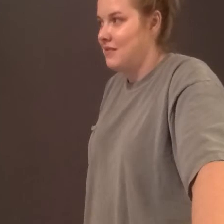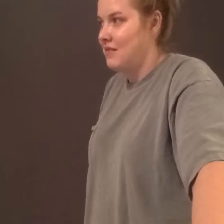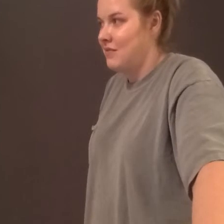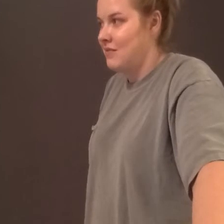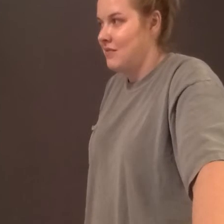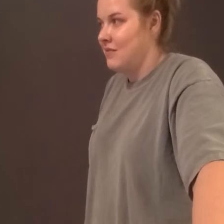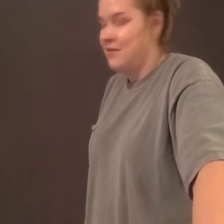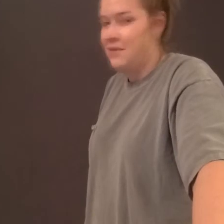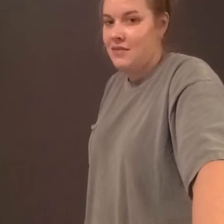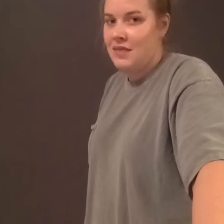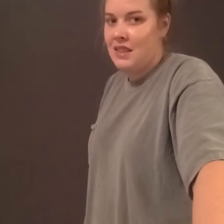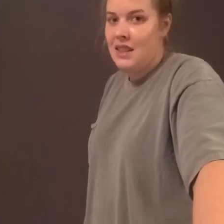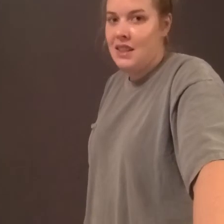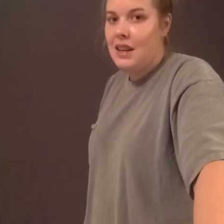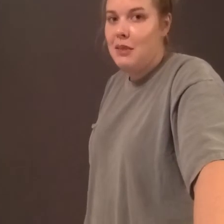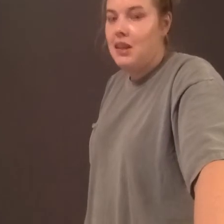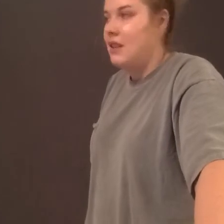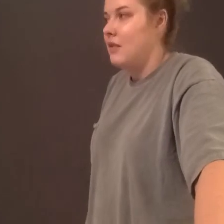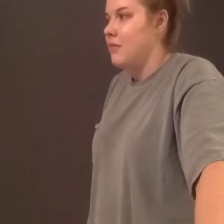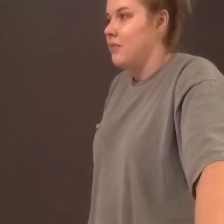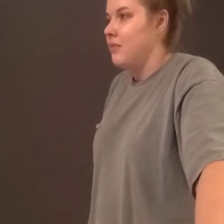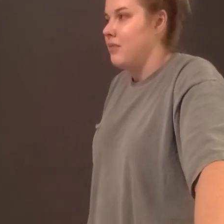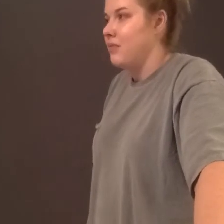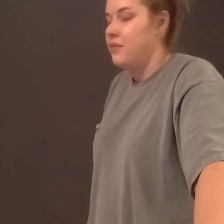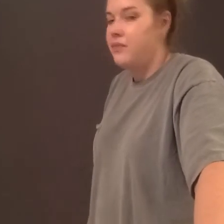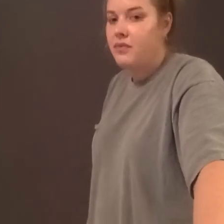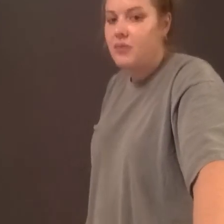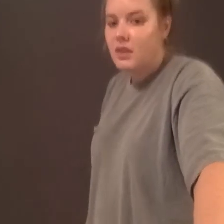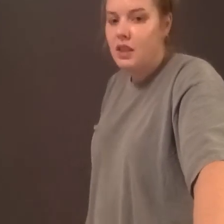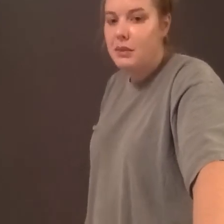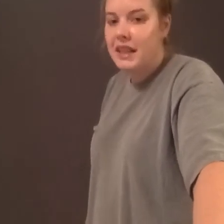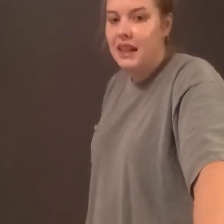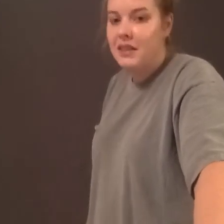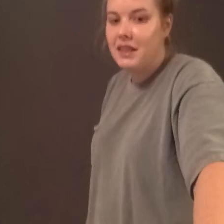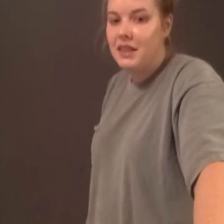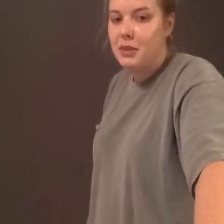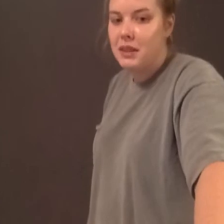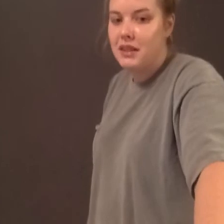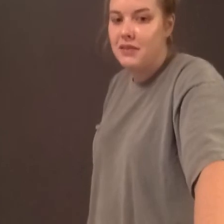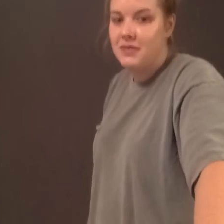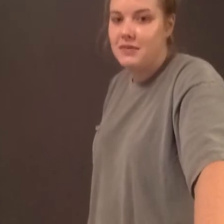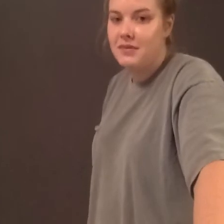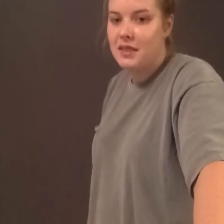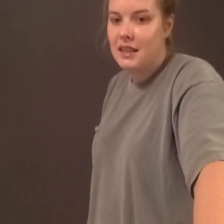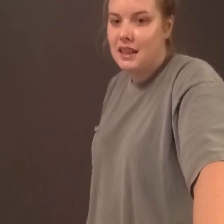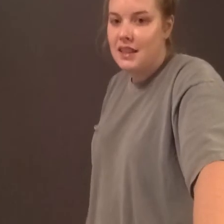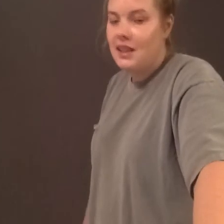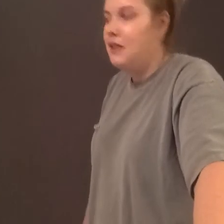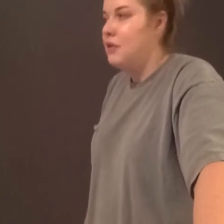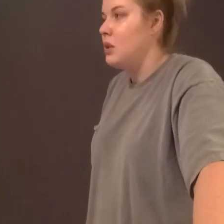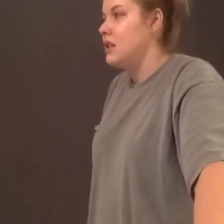I love it. Yeah, I'm reading about him right now. But I can't really interpret it. I have 14